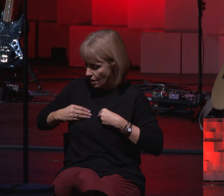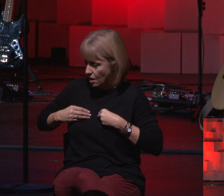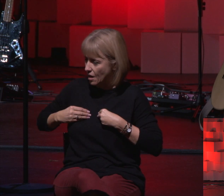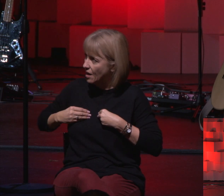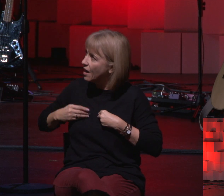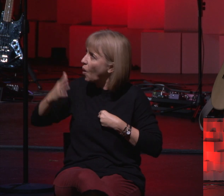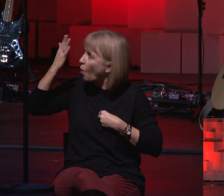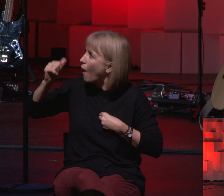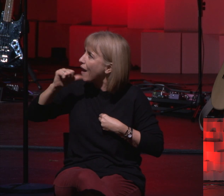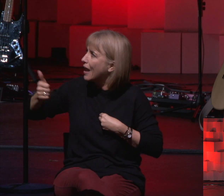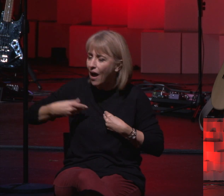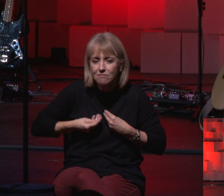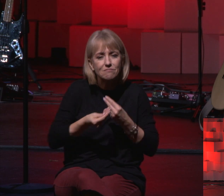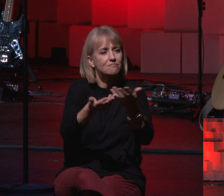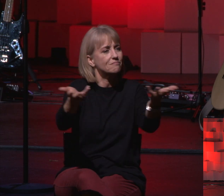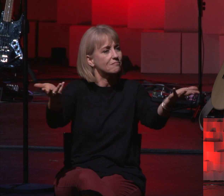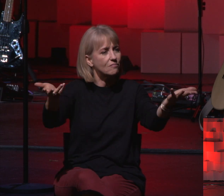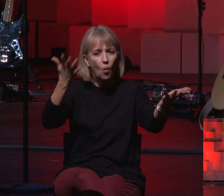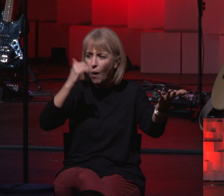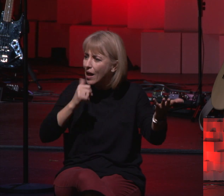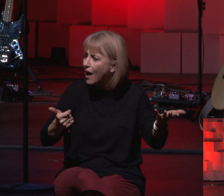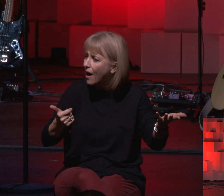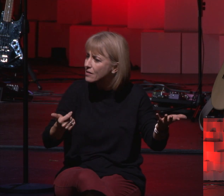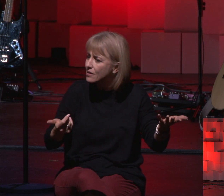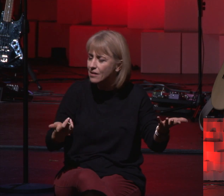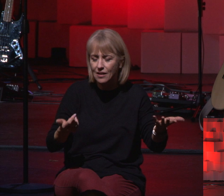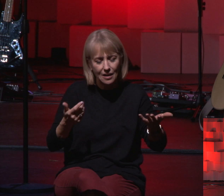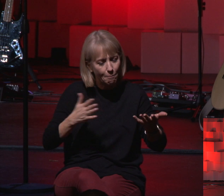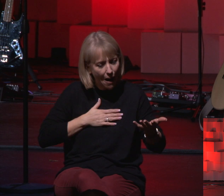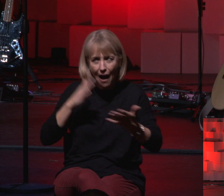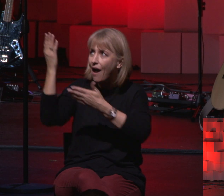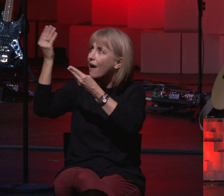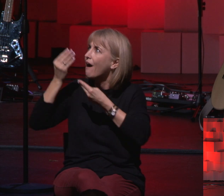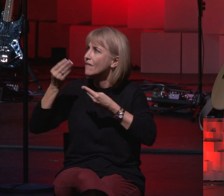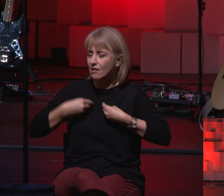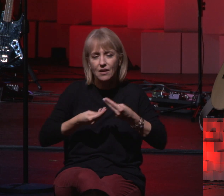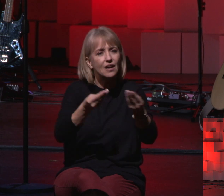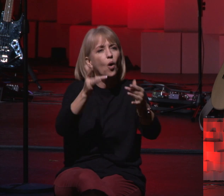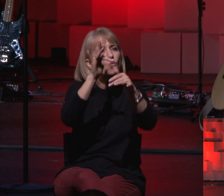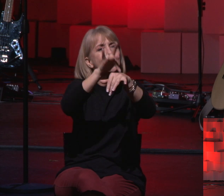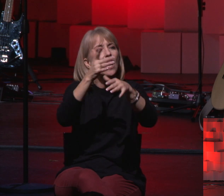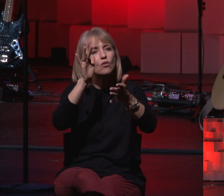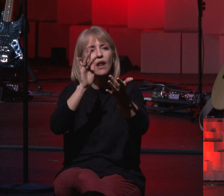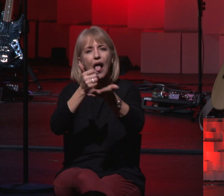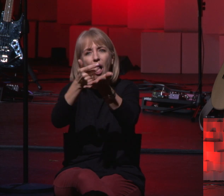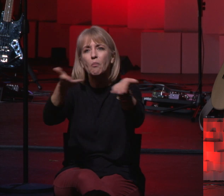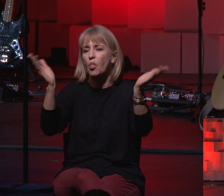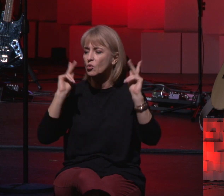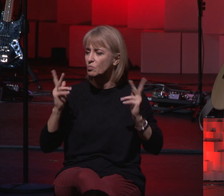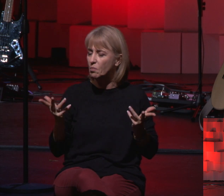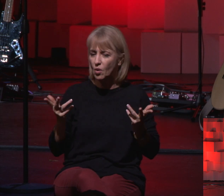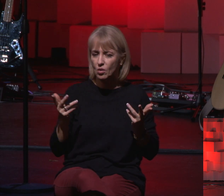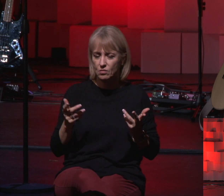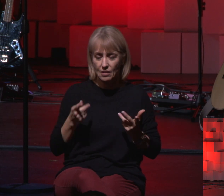not take this same comfort, the same love, and we reach out to others who are going through difficult times and others